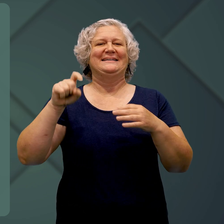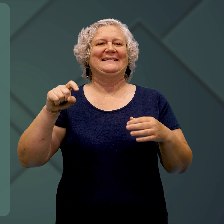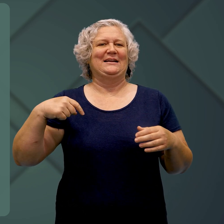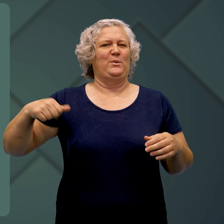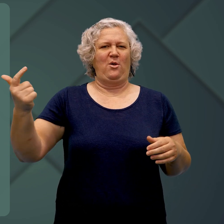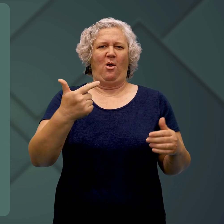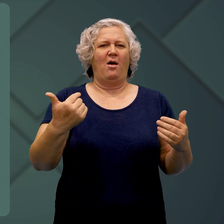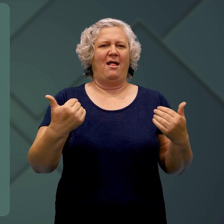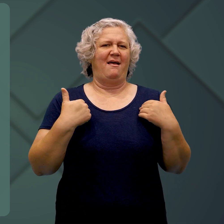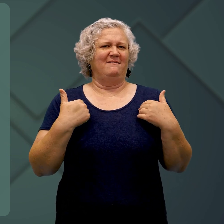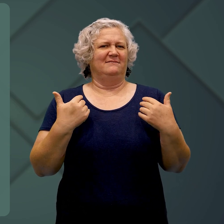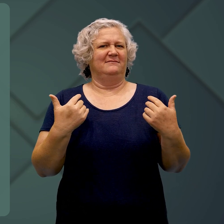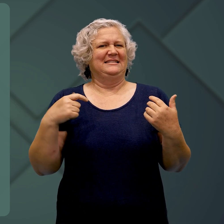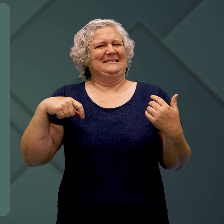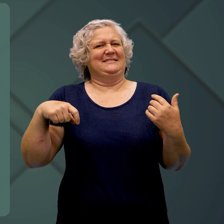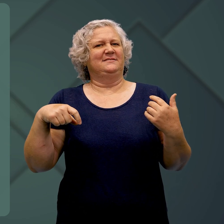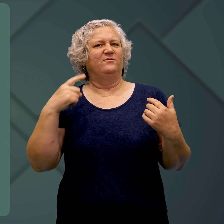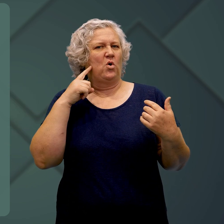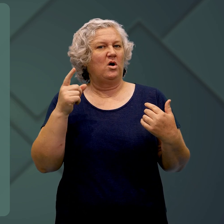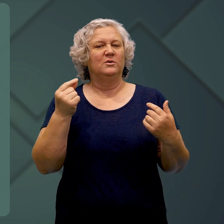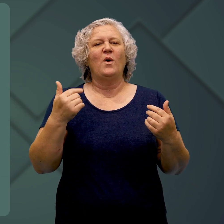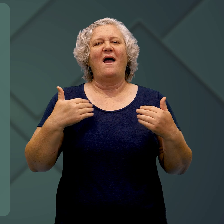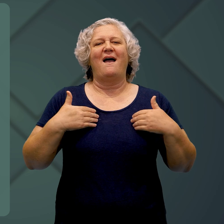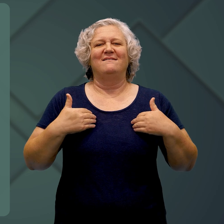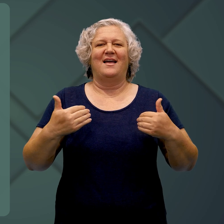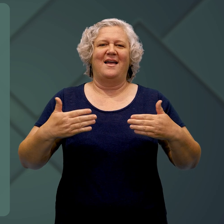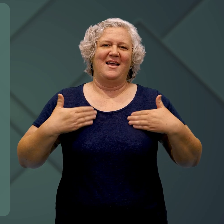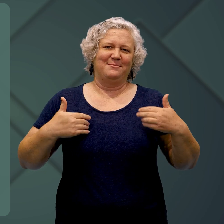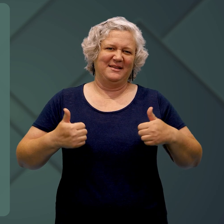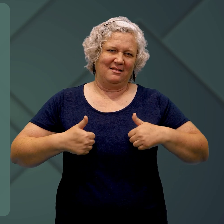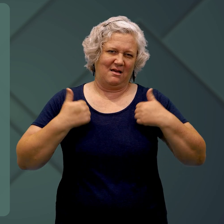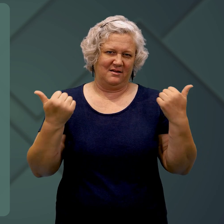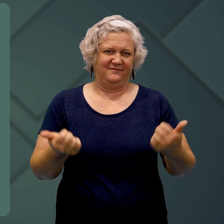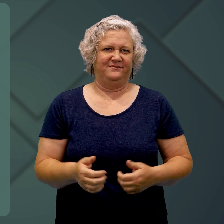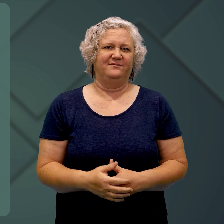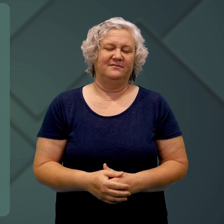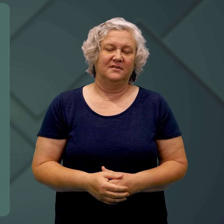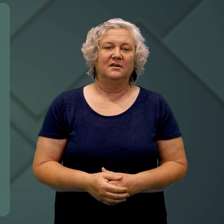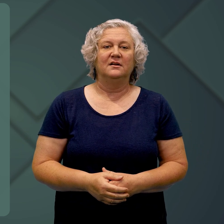same interconnectedness that we all need for a happy and healthy life.